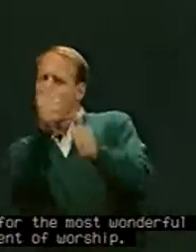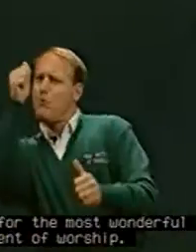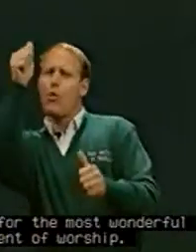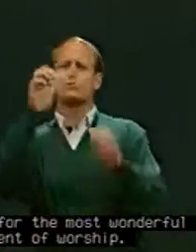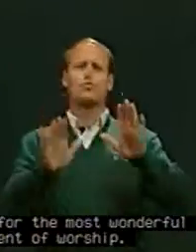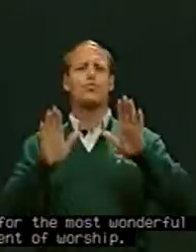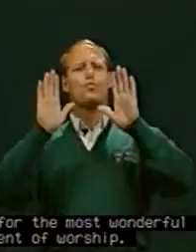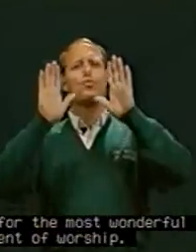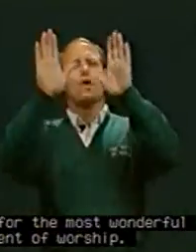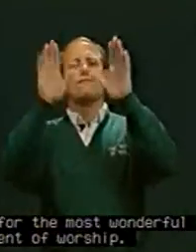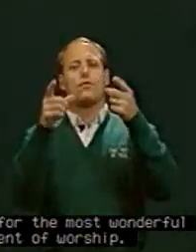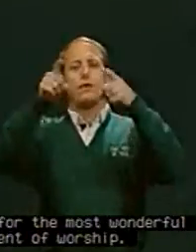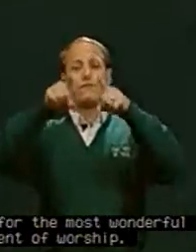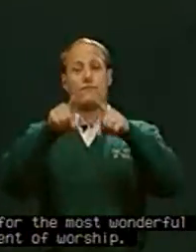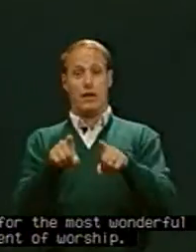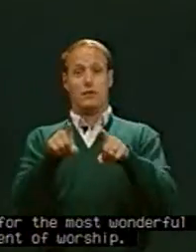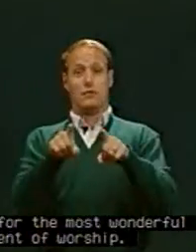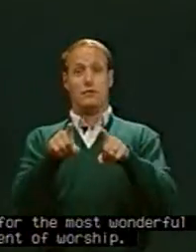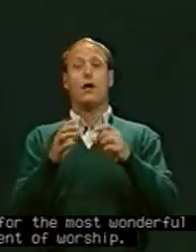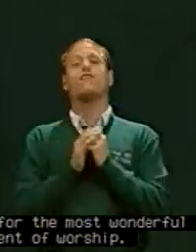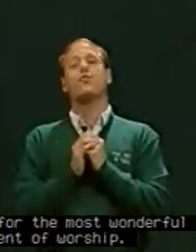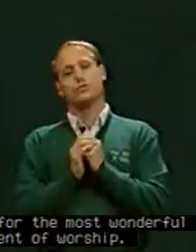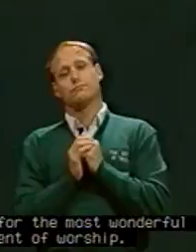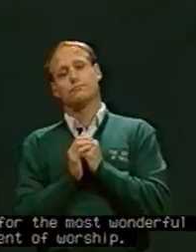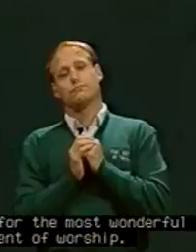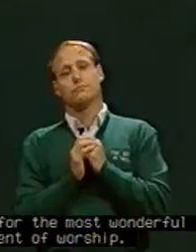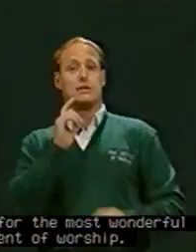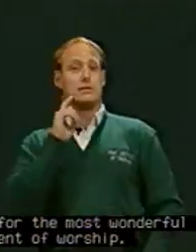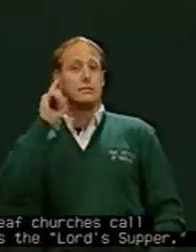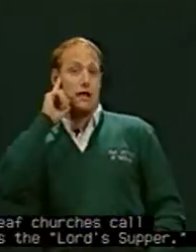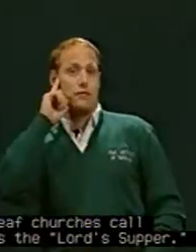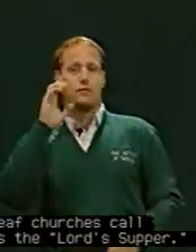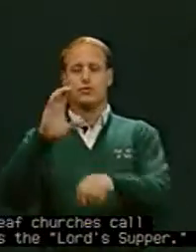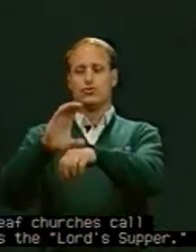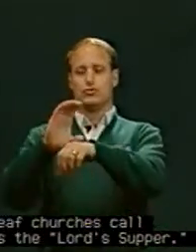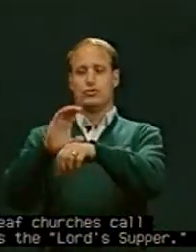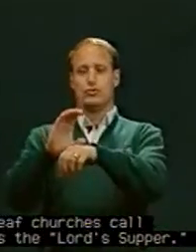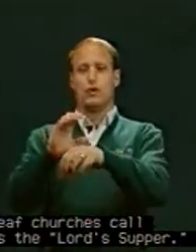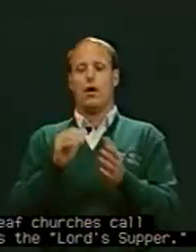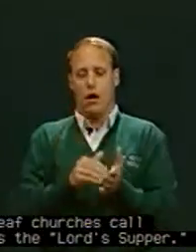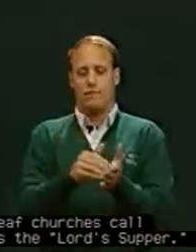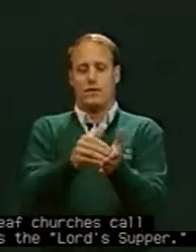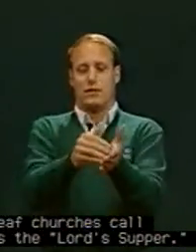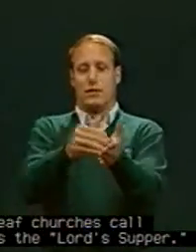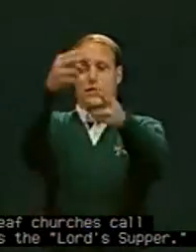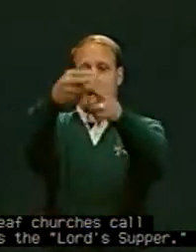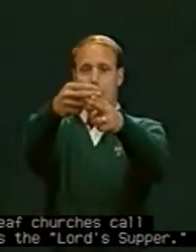most wonderful event of worship. Deaf churches call this the Lord's Supper.